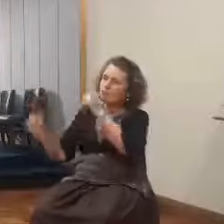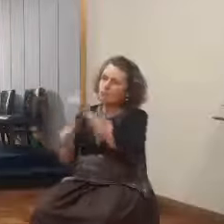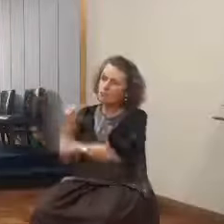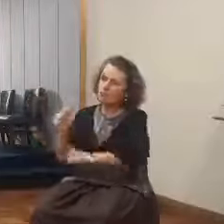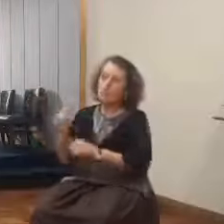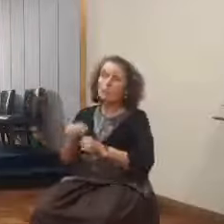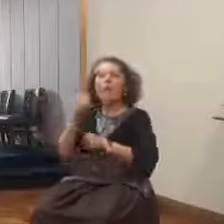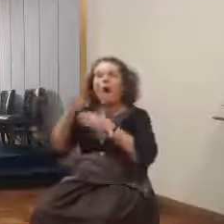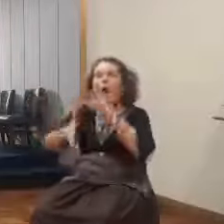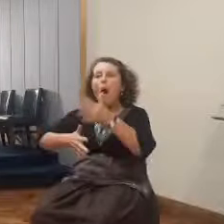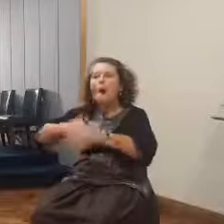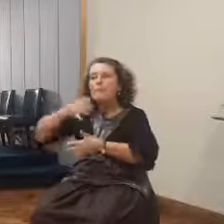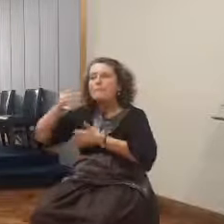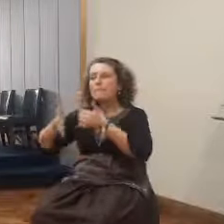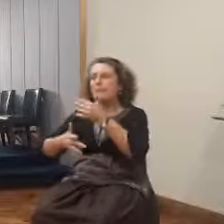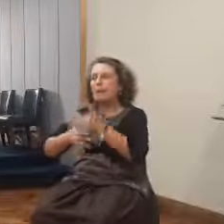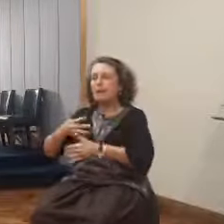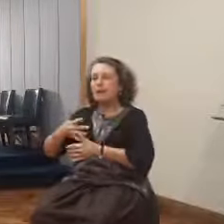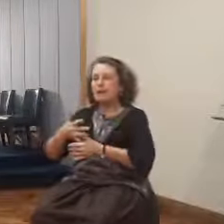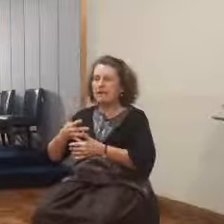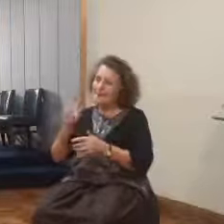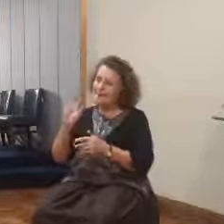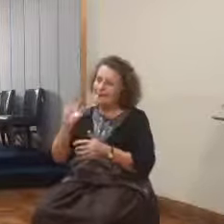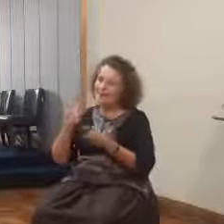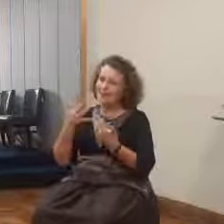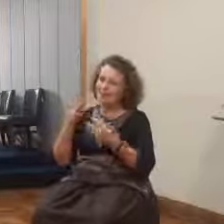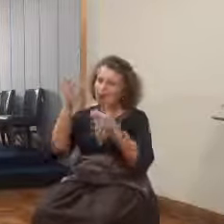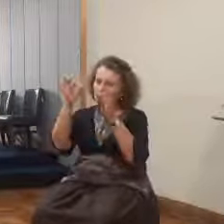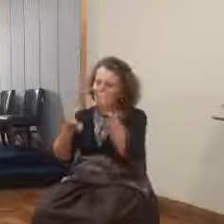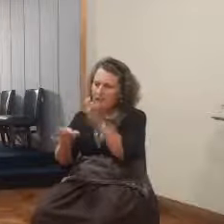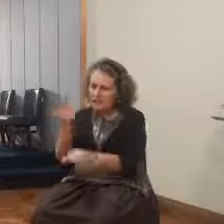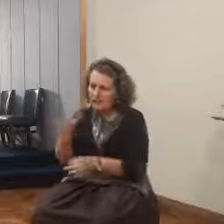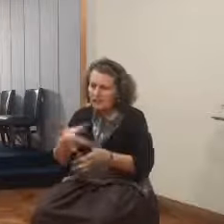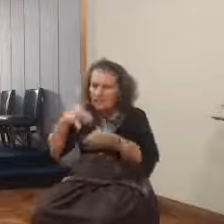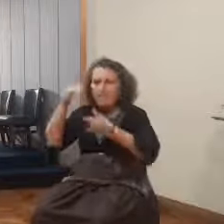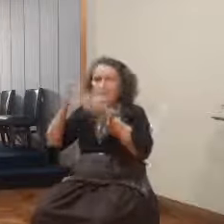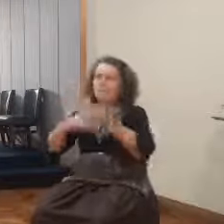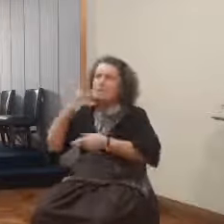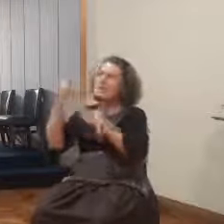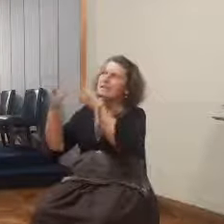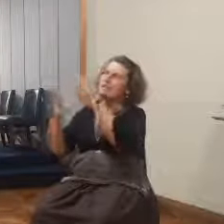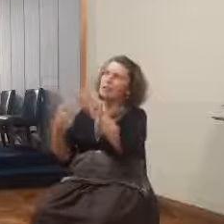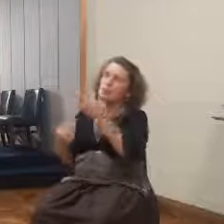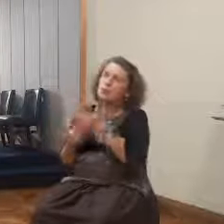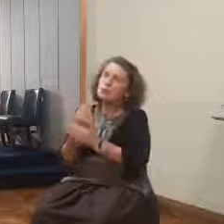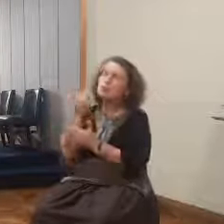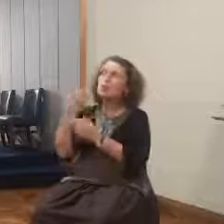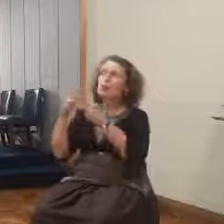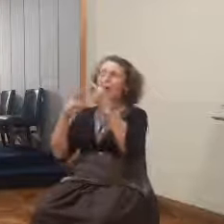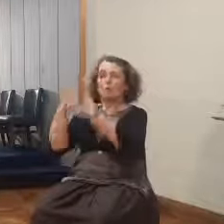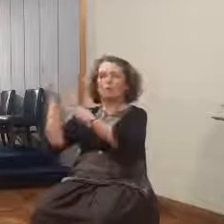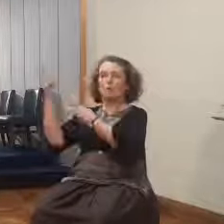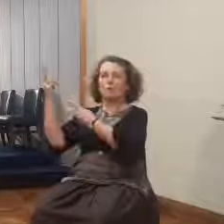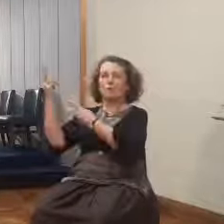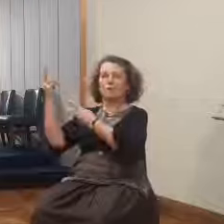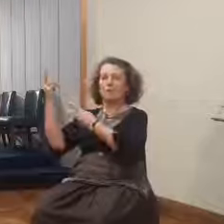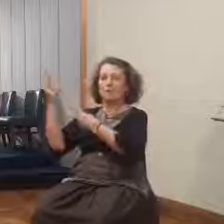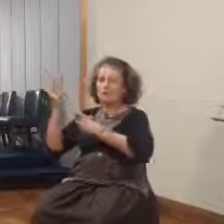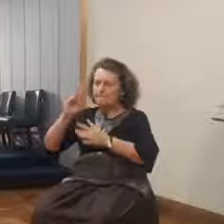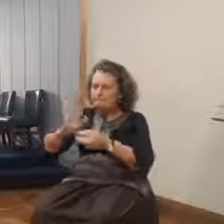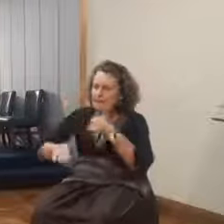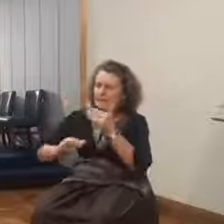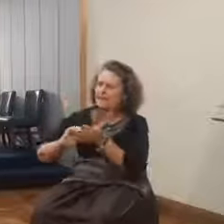unto him with the psaltery, and an instrument of 10 strings. Sing unto him a new song. Play skillfully